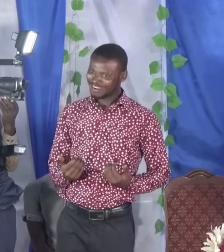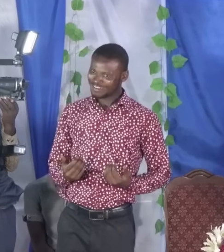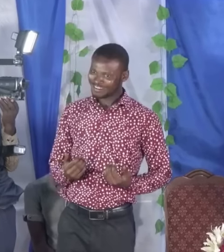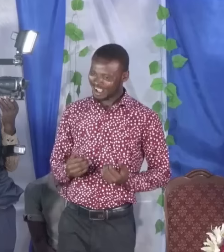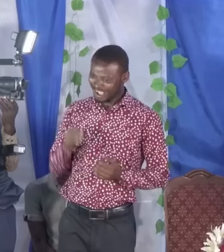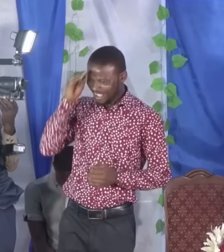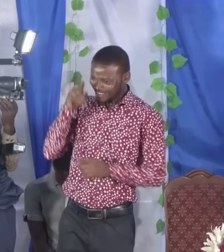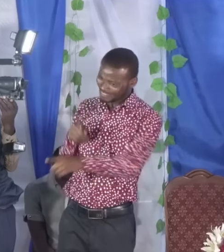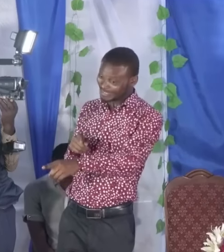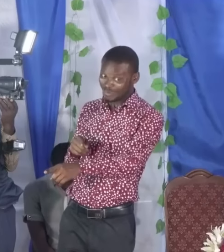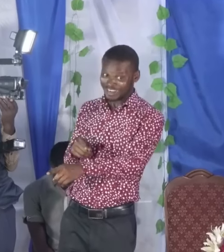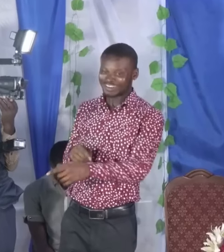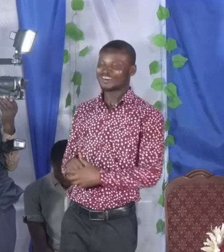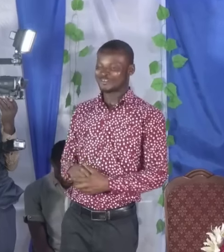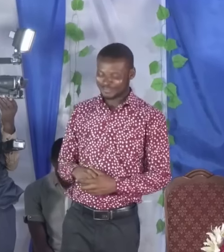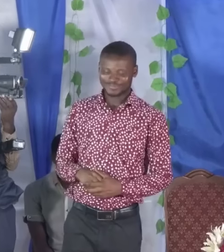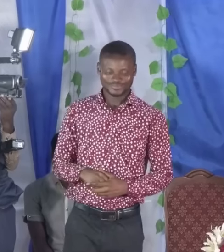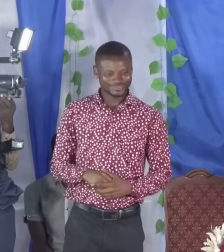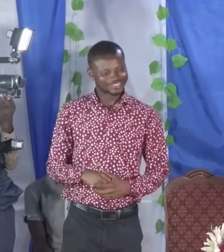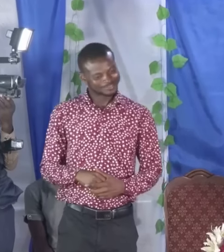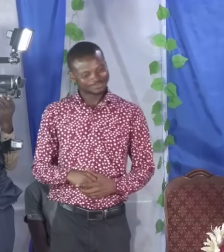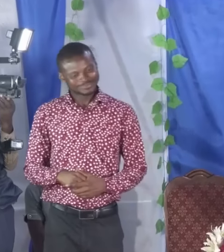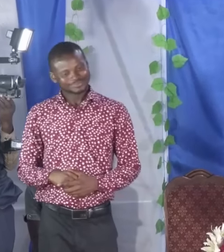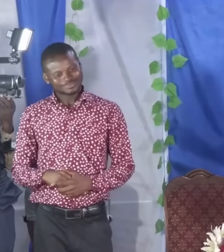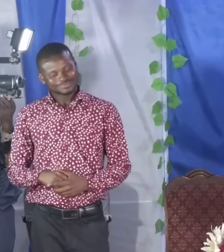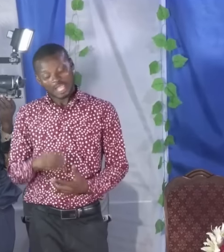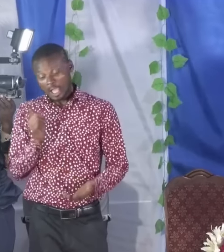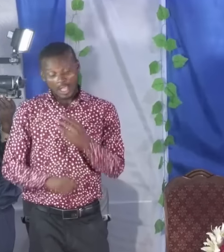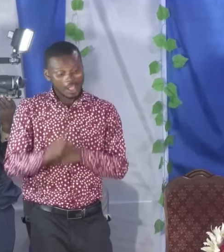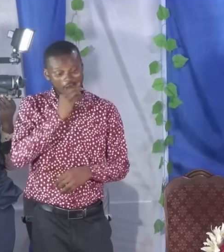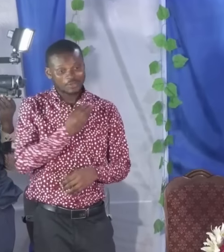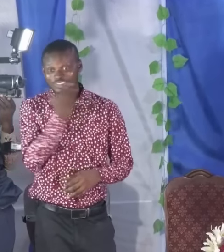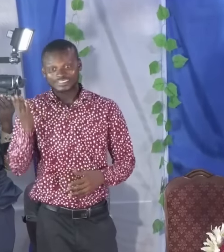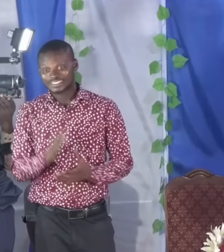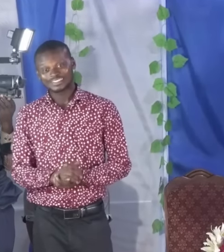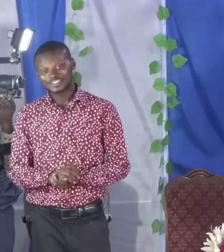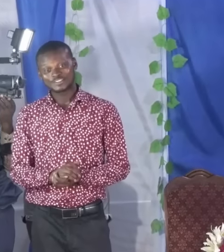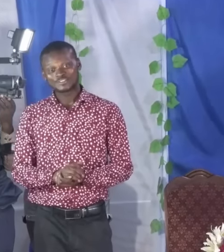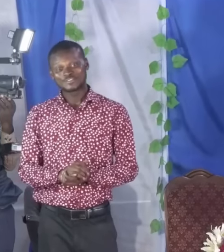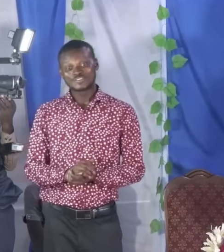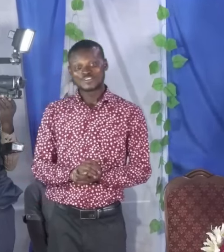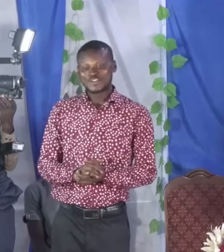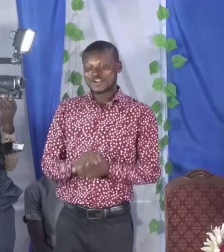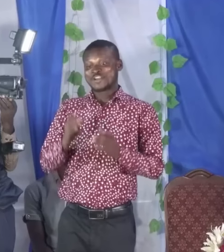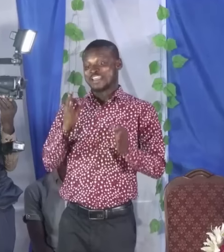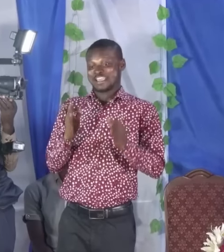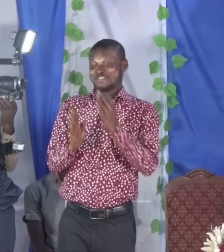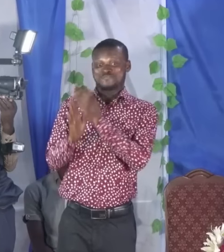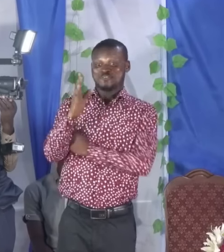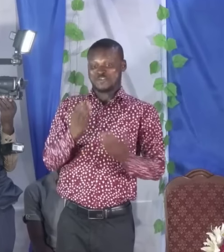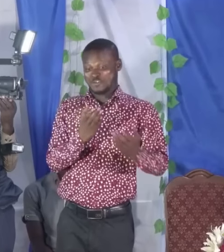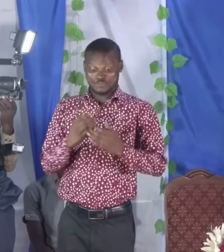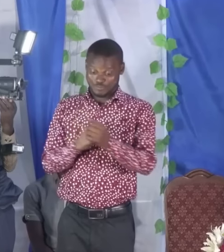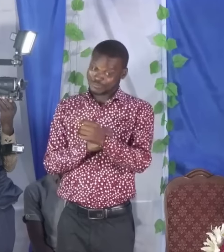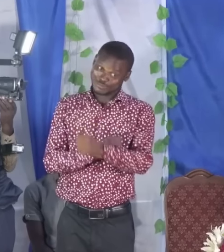Asamba na meka chowo. Sa umana nyango poso adi bama wa. Obetu ni apa Kofi Basa Basa mposo. No adi